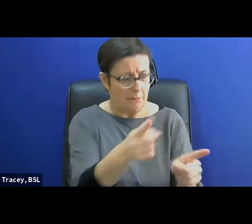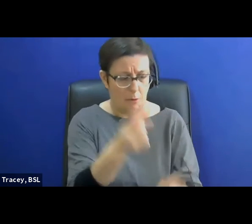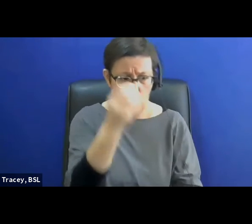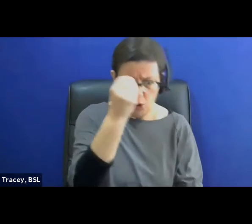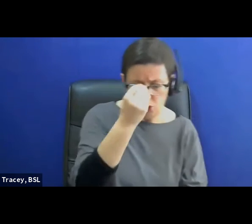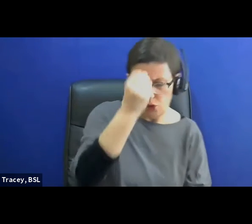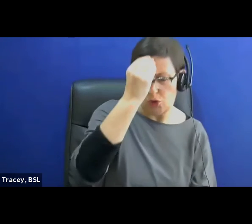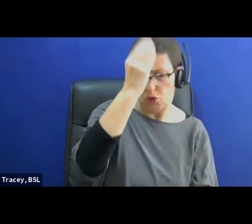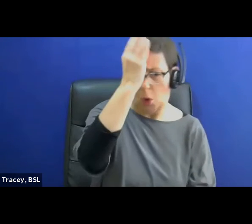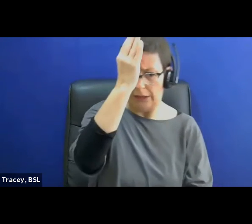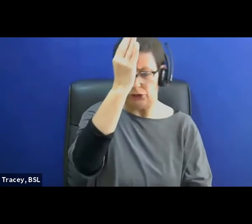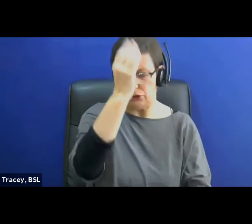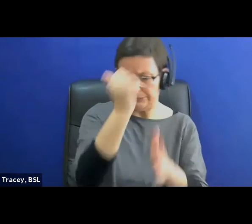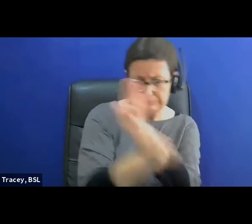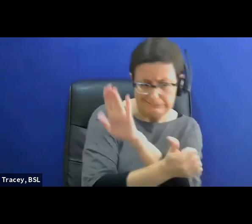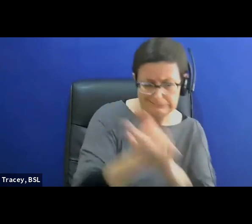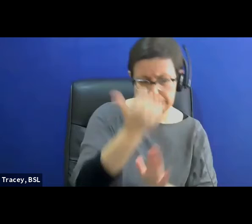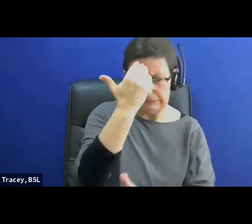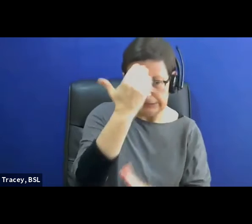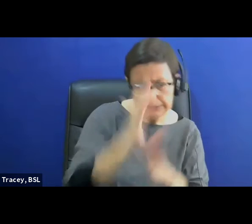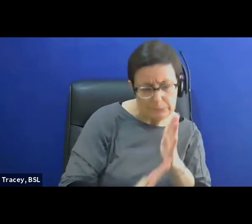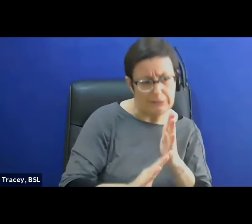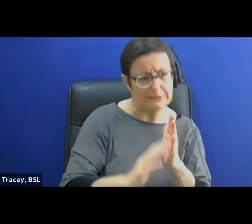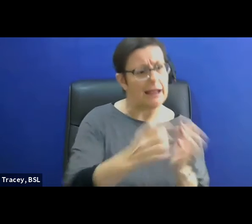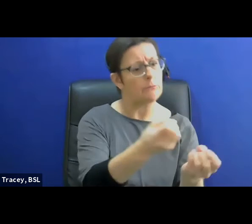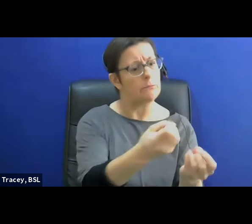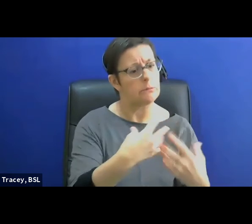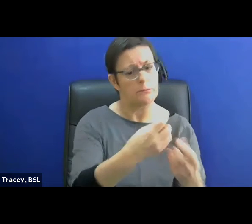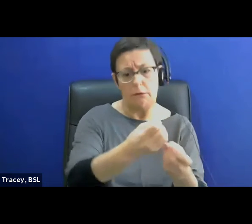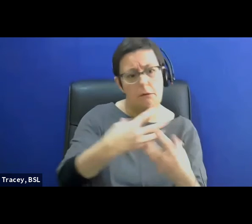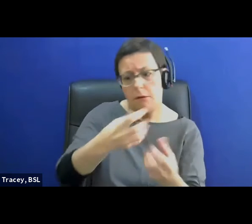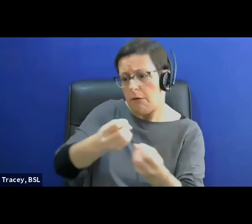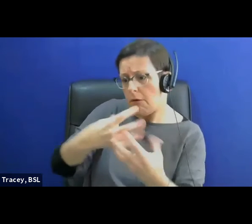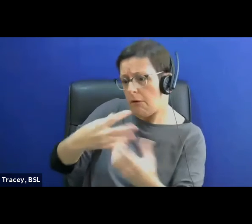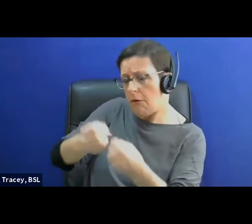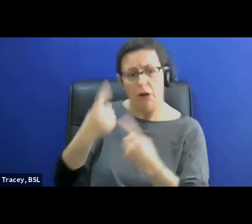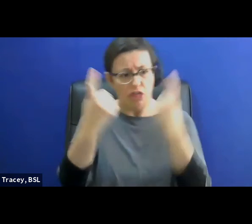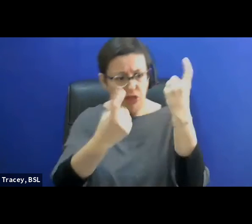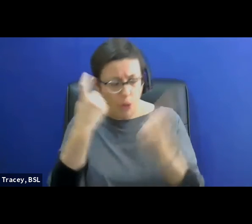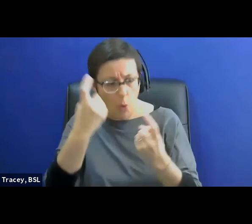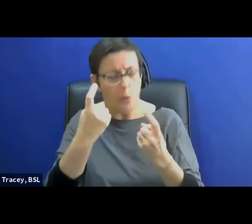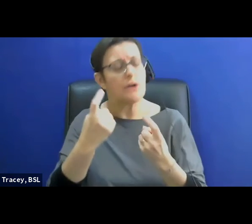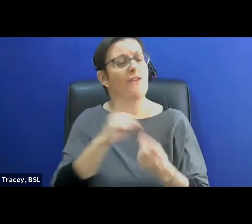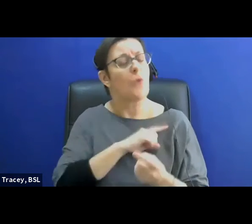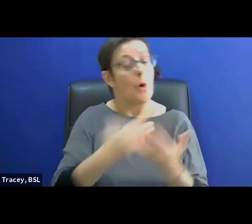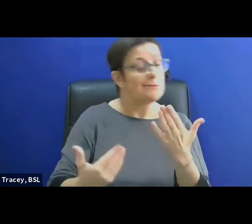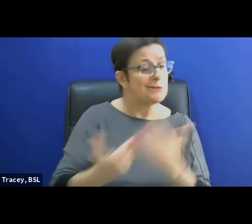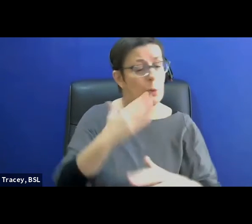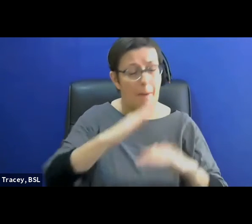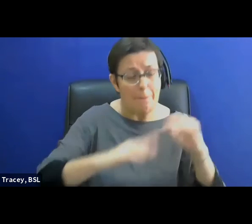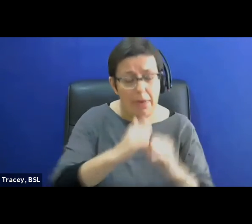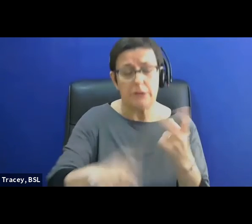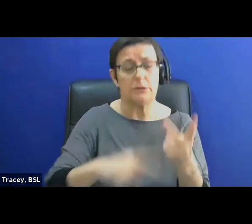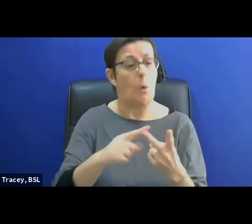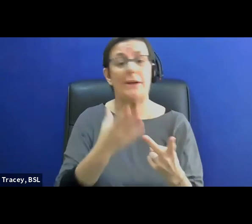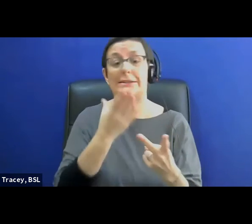could add into the design process for both the new buildings, the temporary buildings, and the existing buildings.